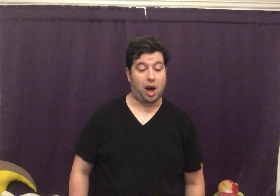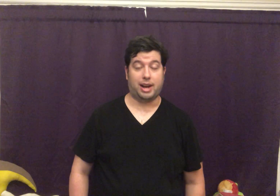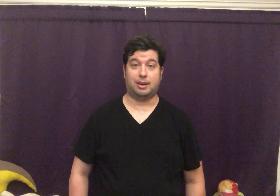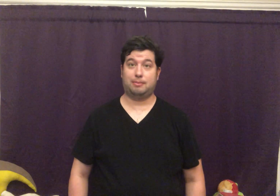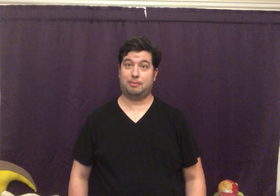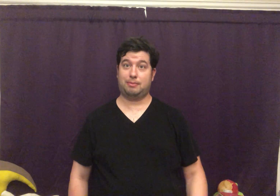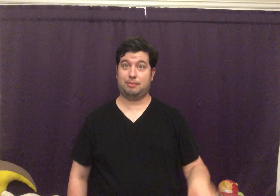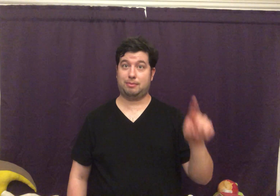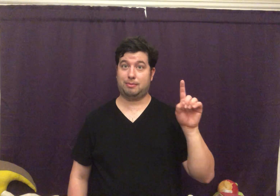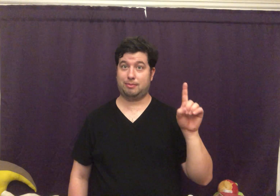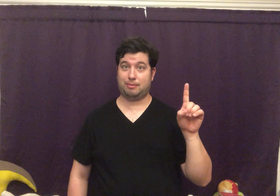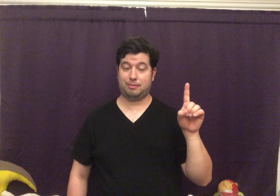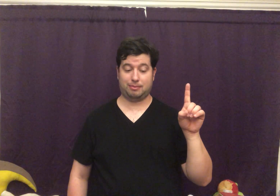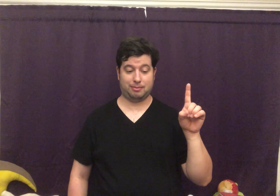One.